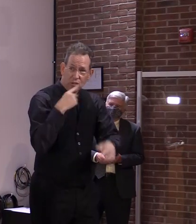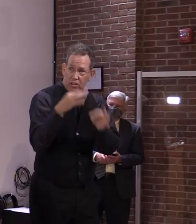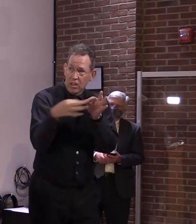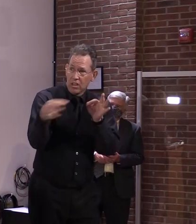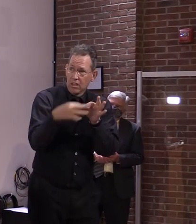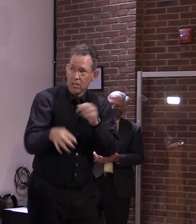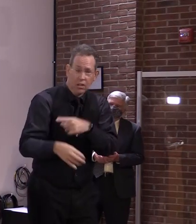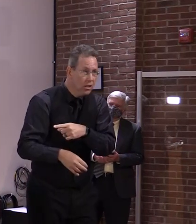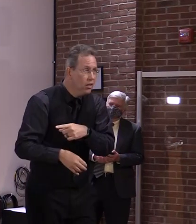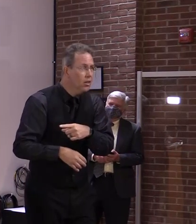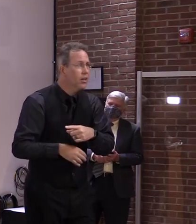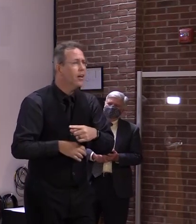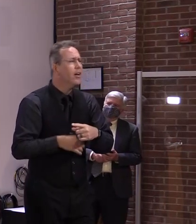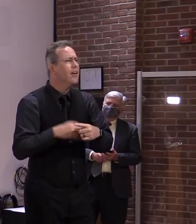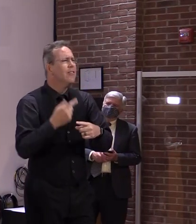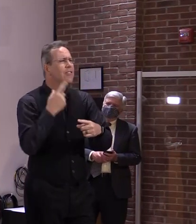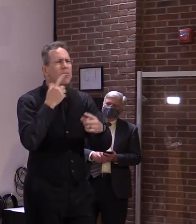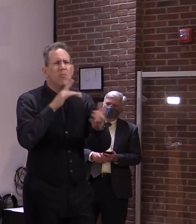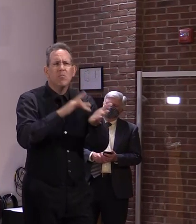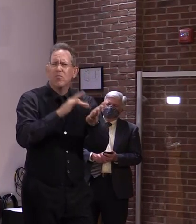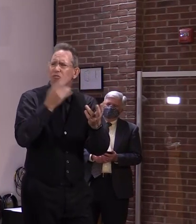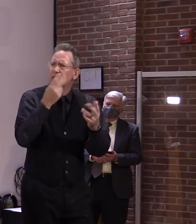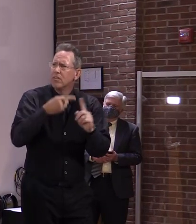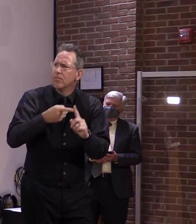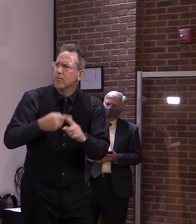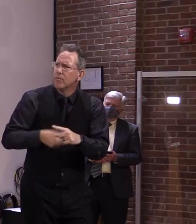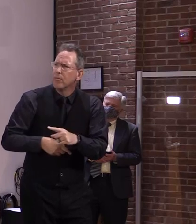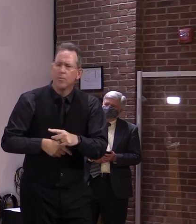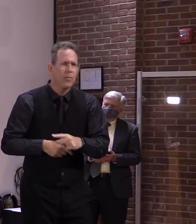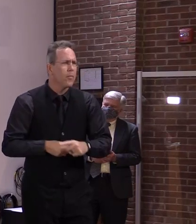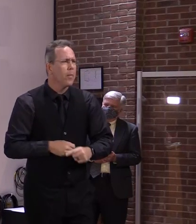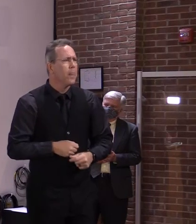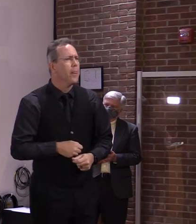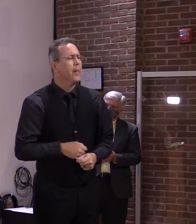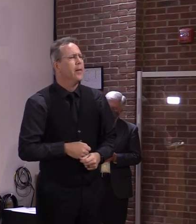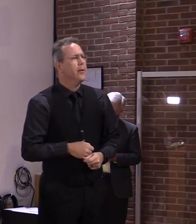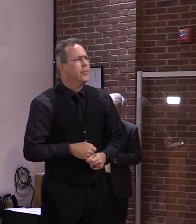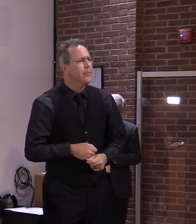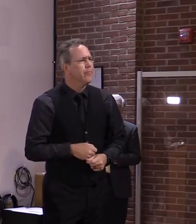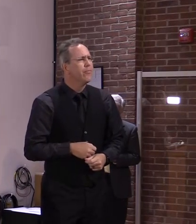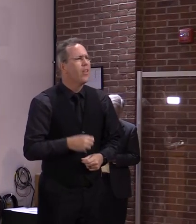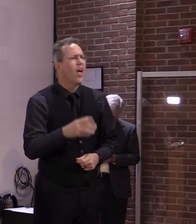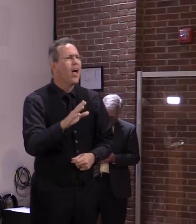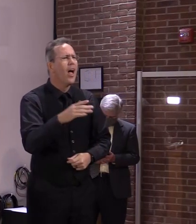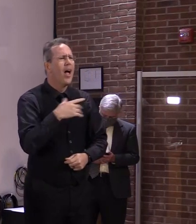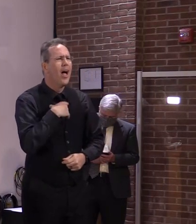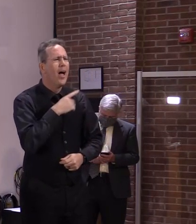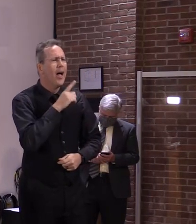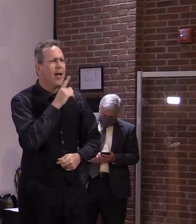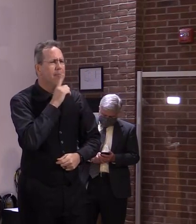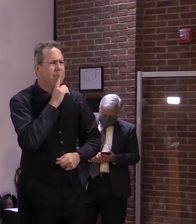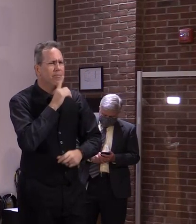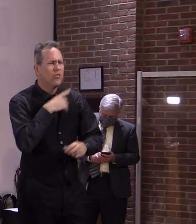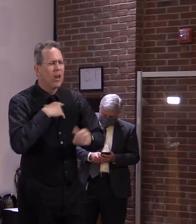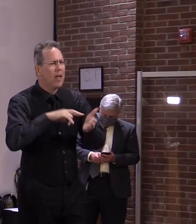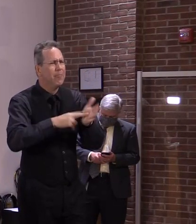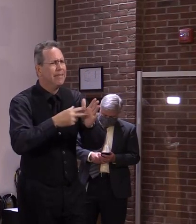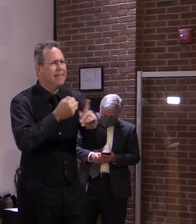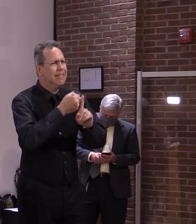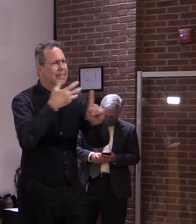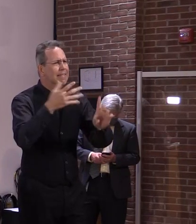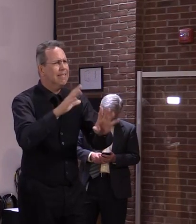workplace? No, I don't think you should take it that far. I mean, I'm certainly recommending all Vermonters get